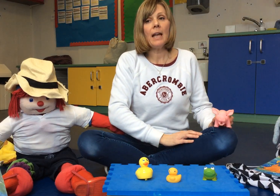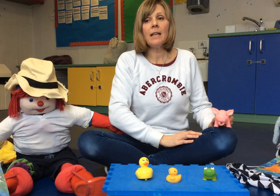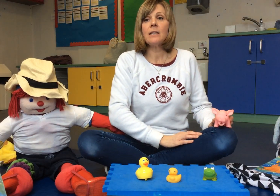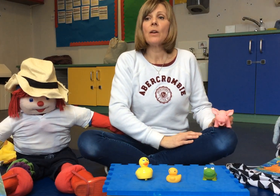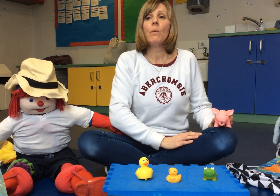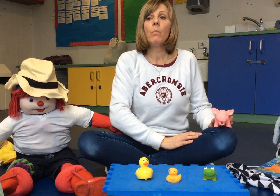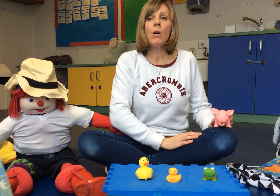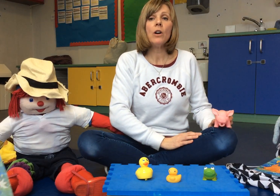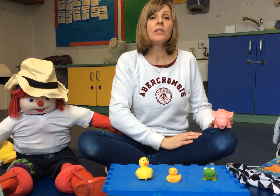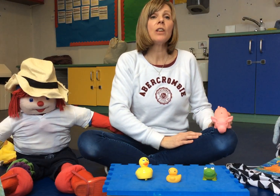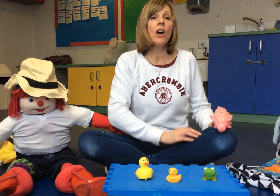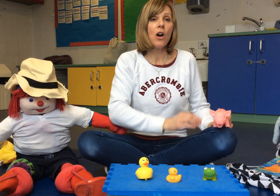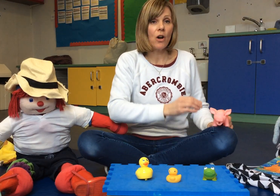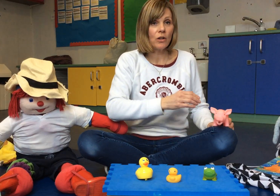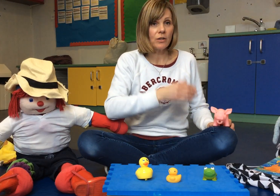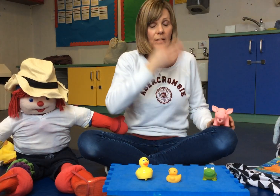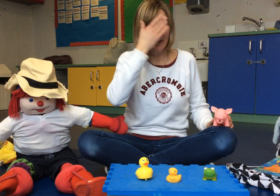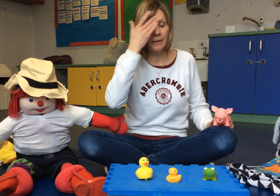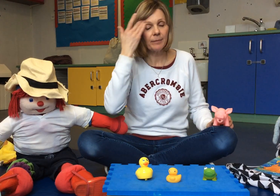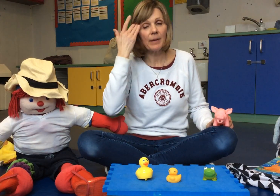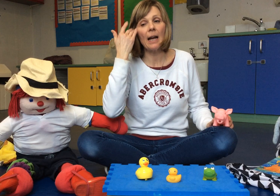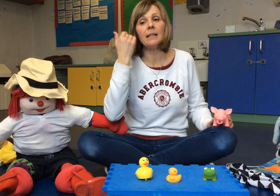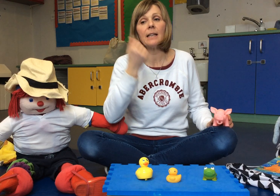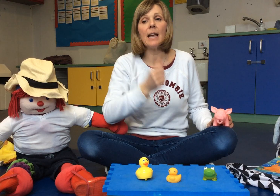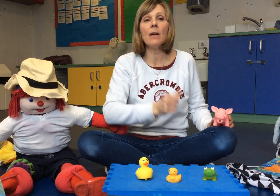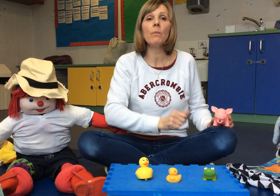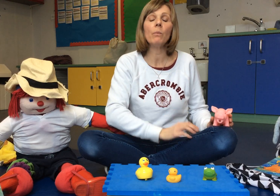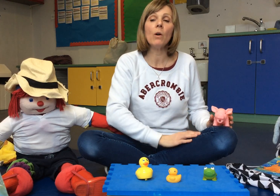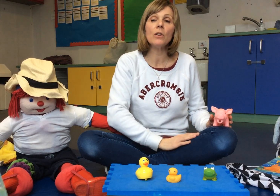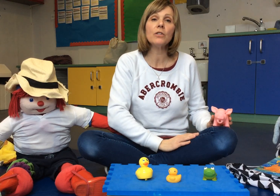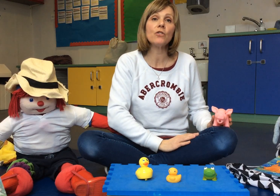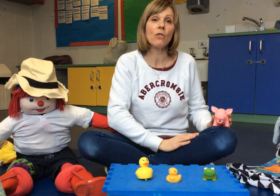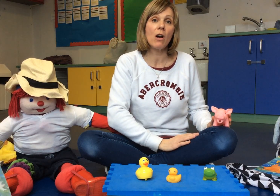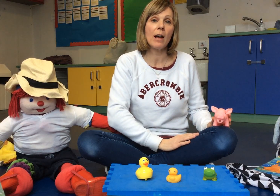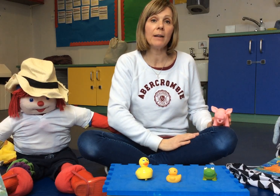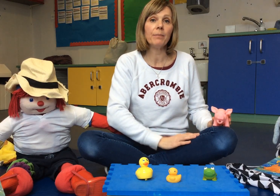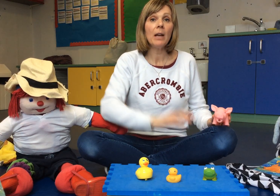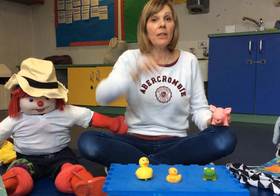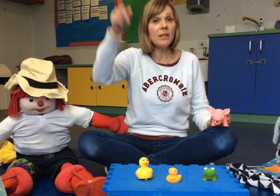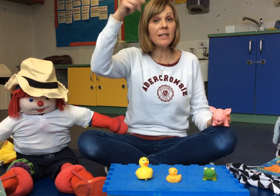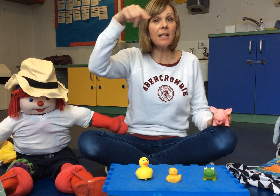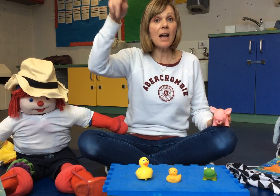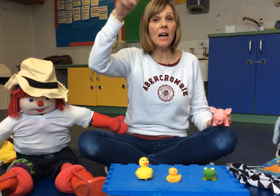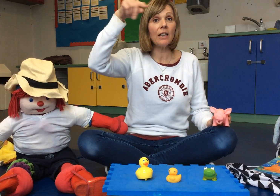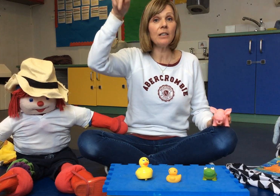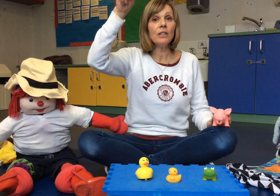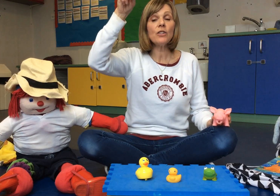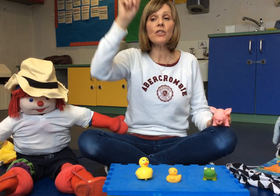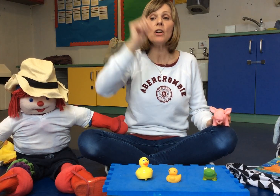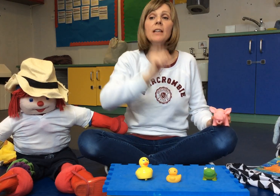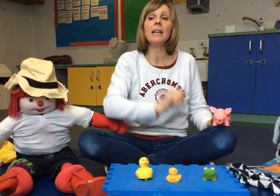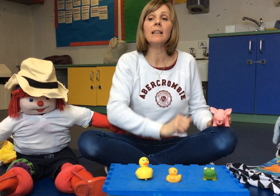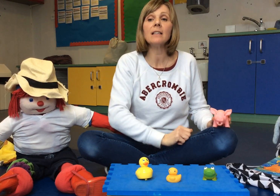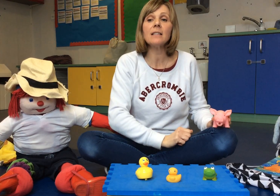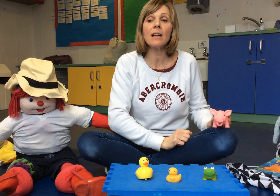It was hot and it was dry. The sun shone in the